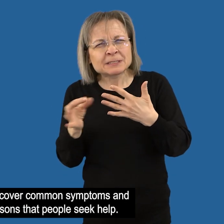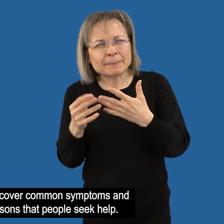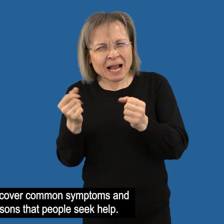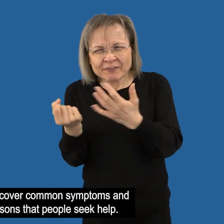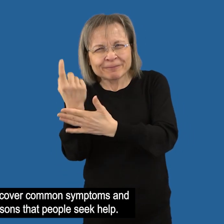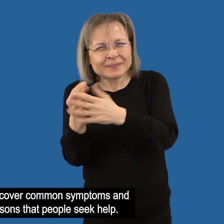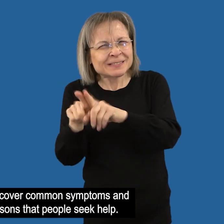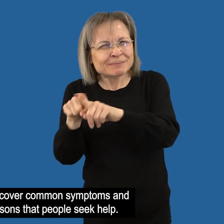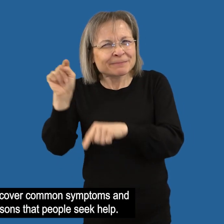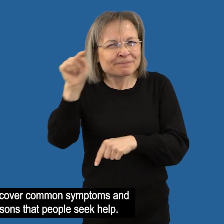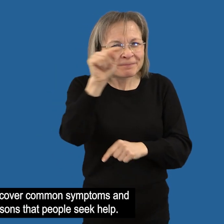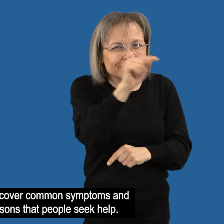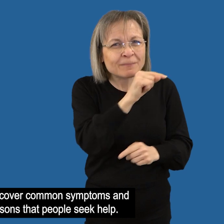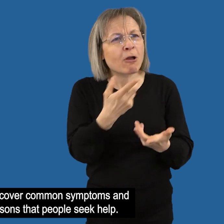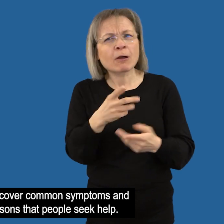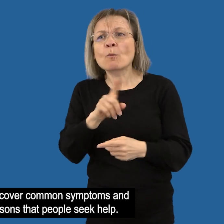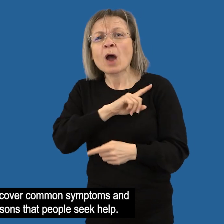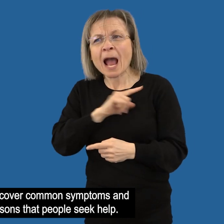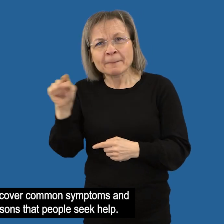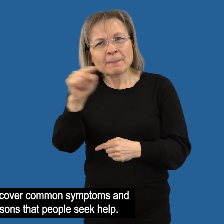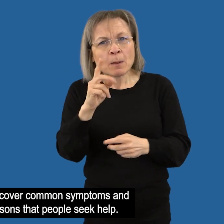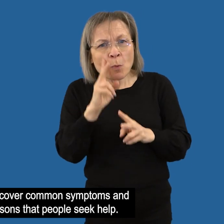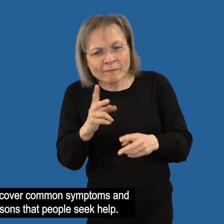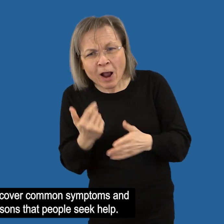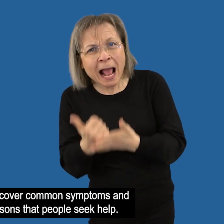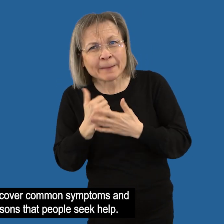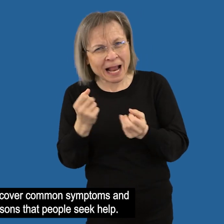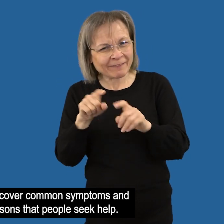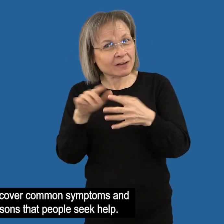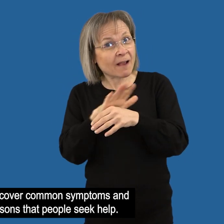They cover common symptoms and reasons that people seek help.